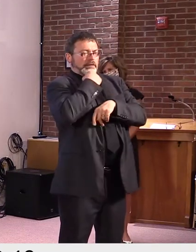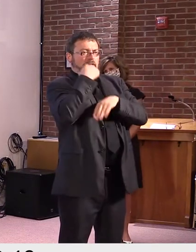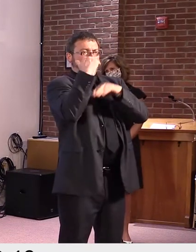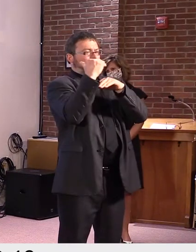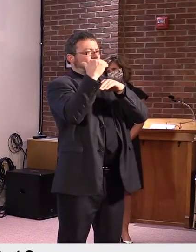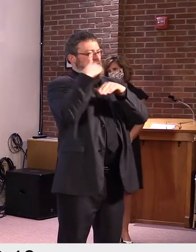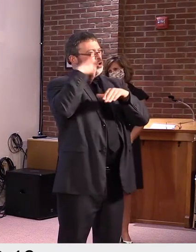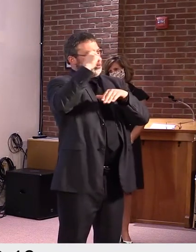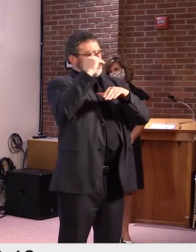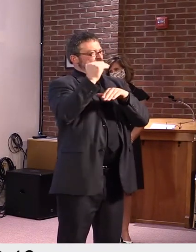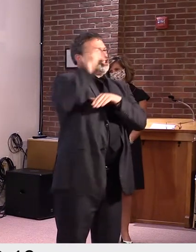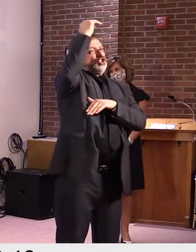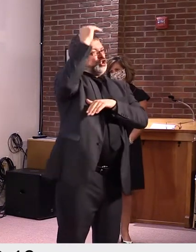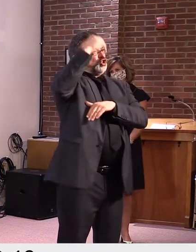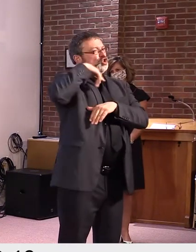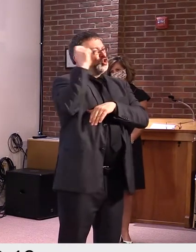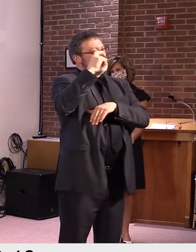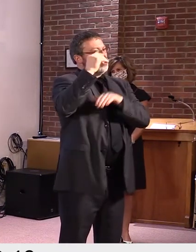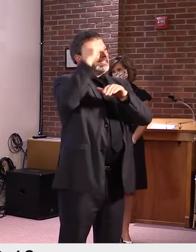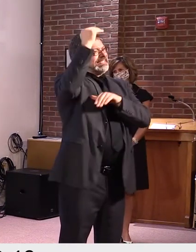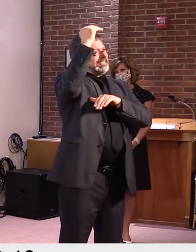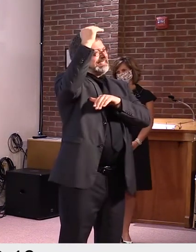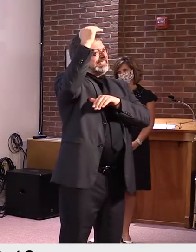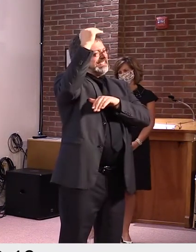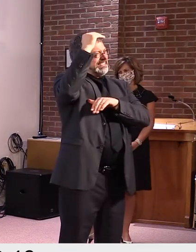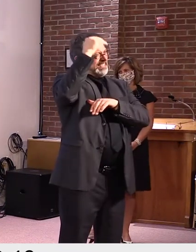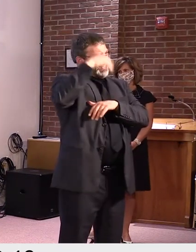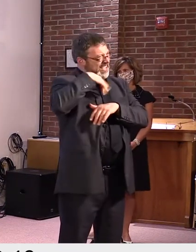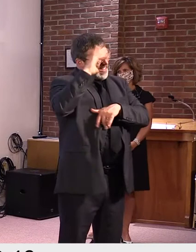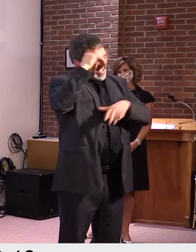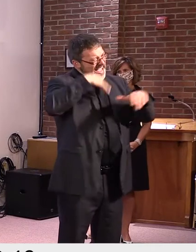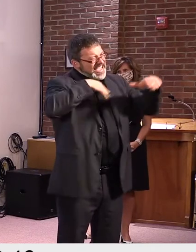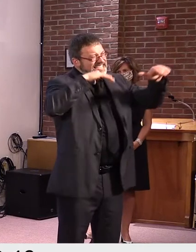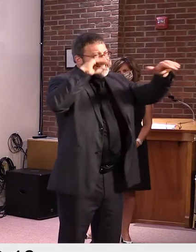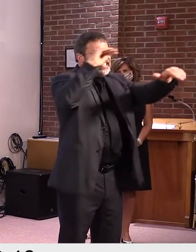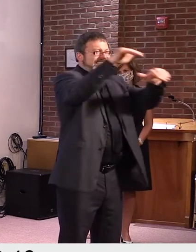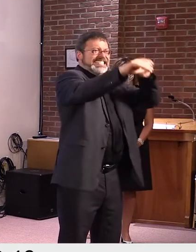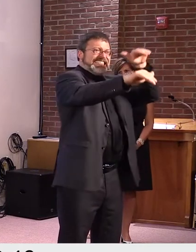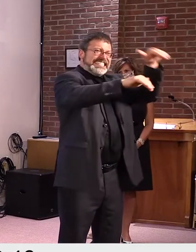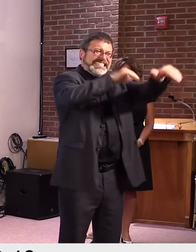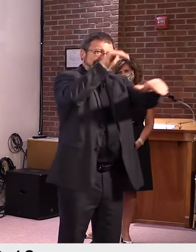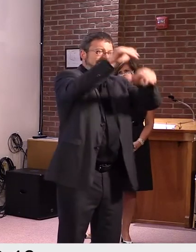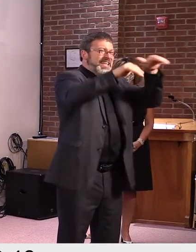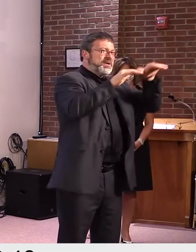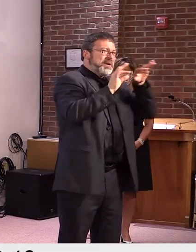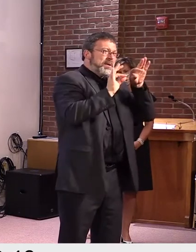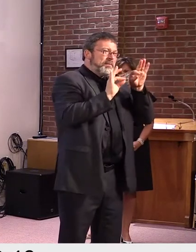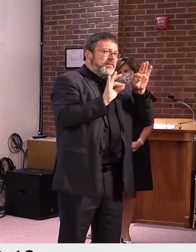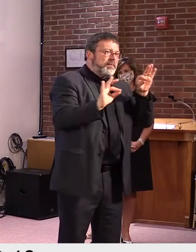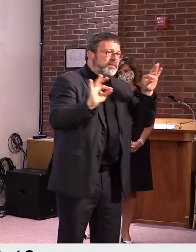to pay as much attention to having people please participate and complete their census.